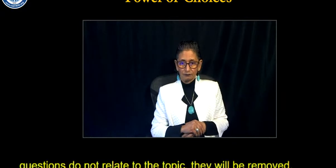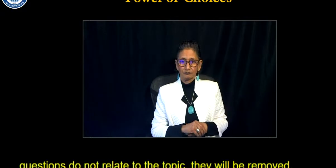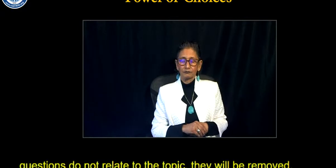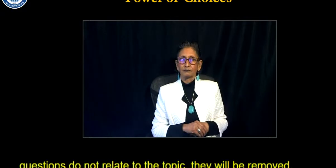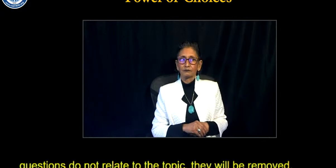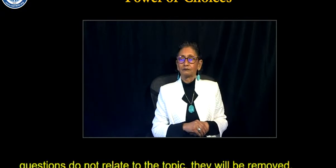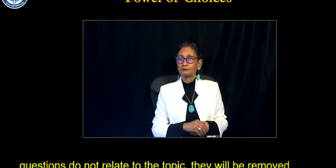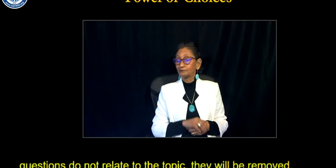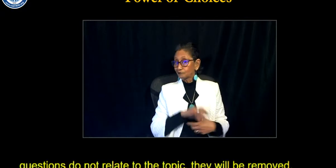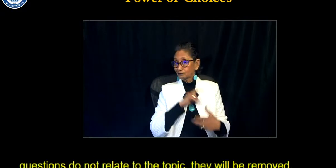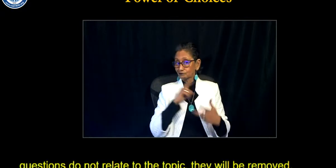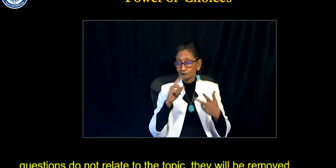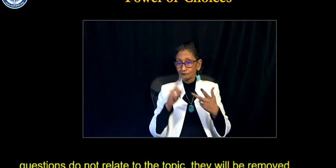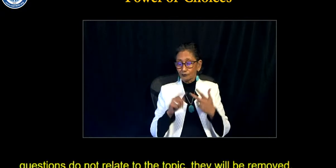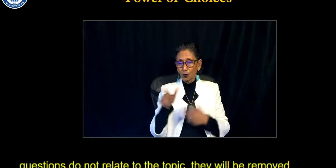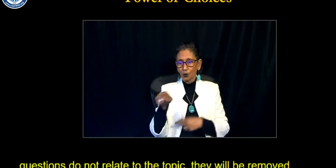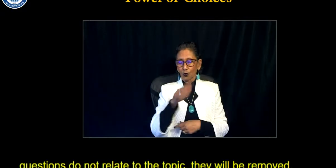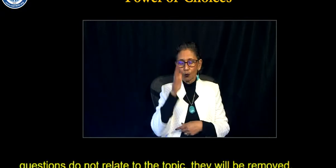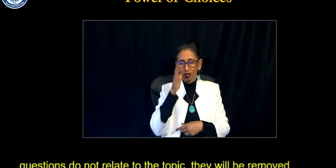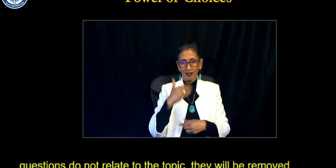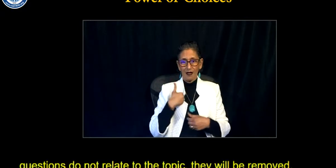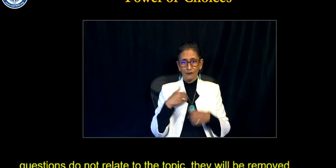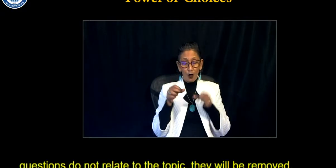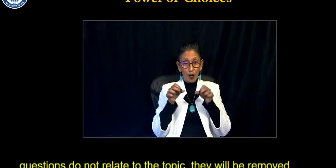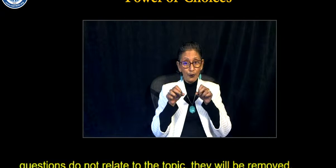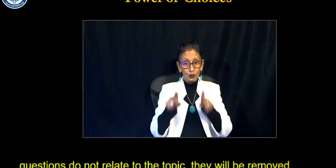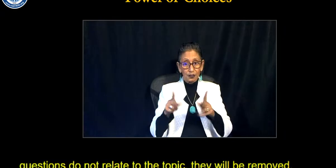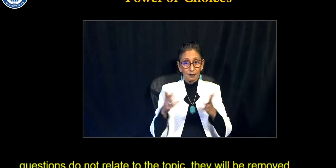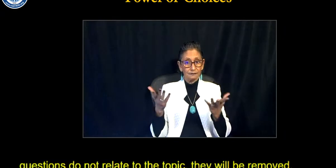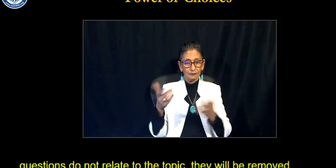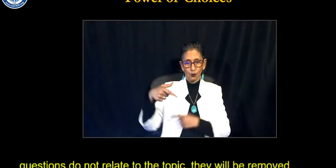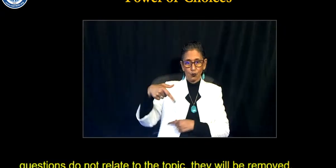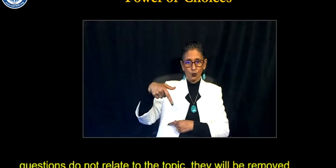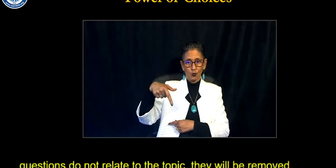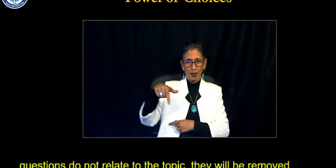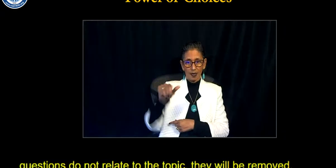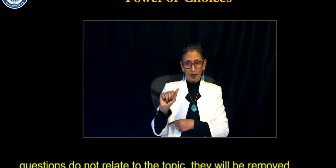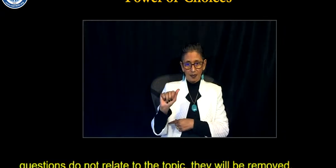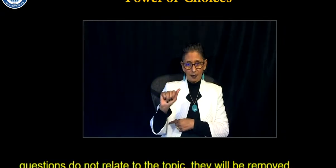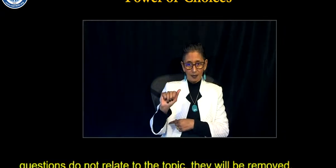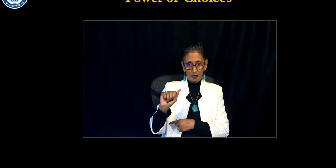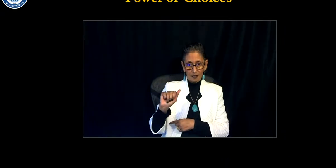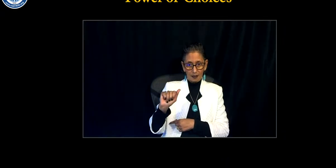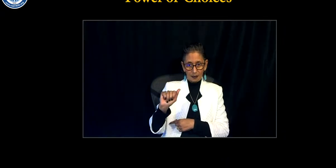chats. That behavior is unacceptable.